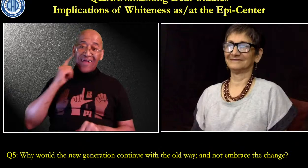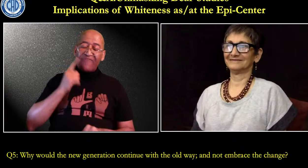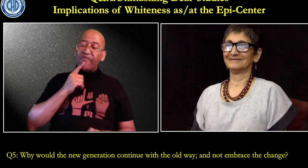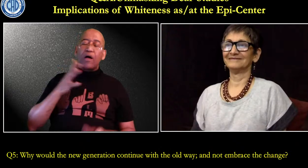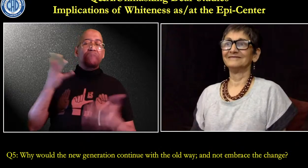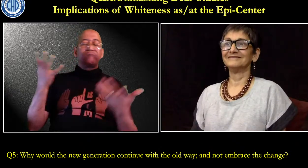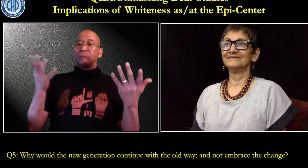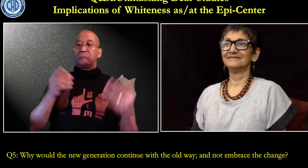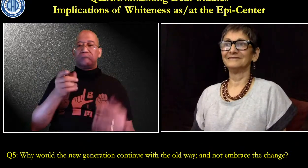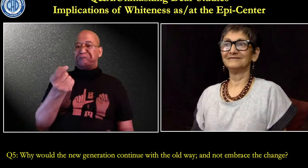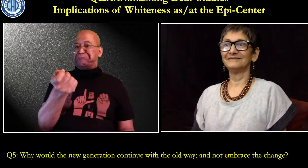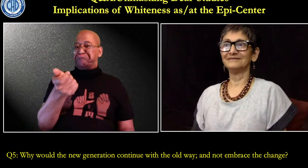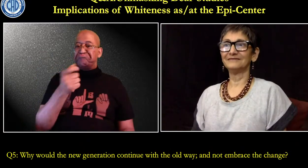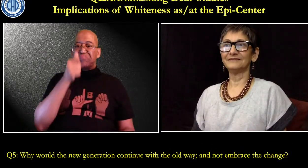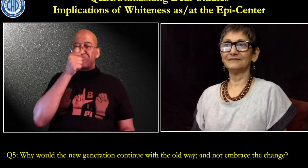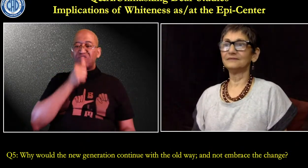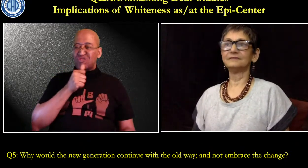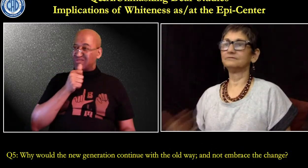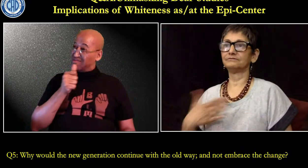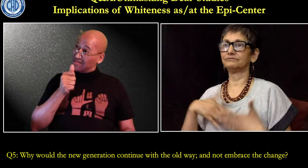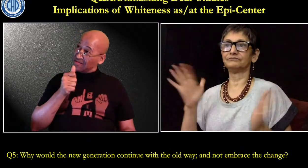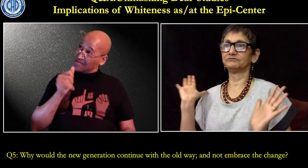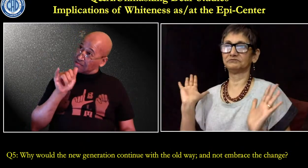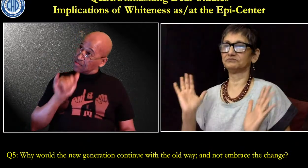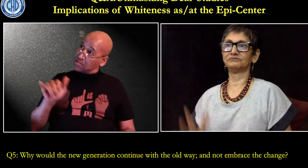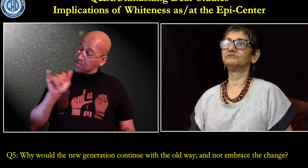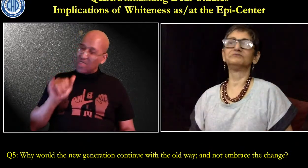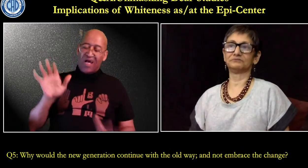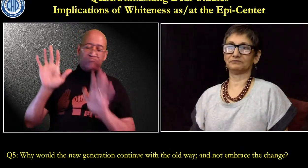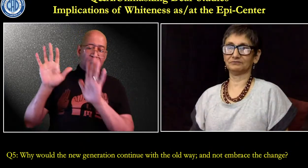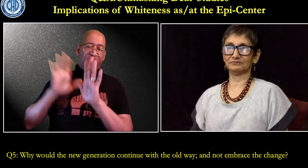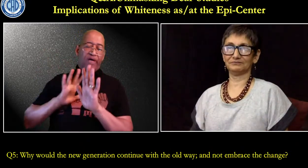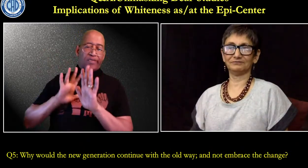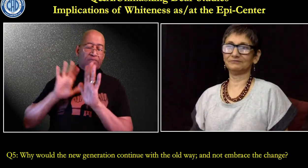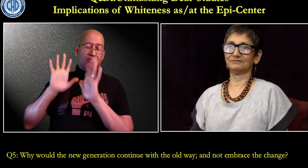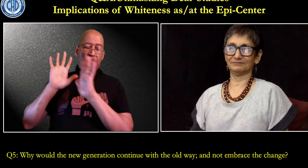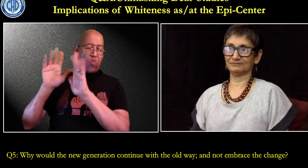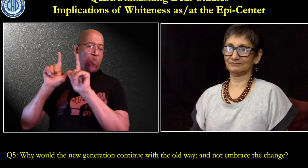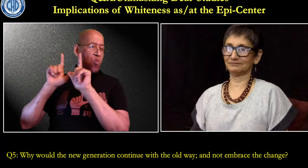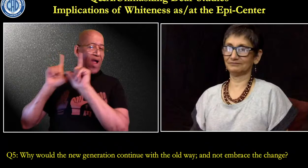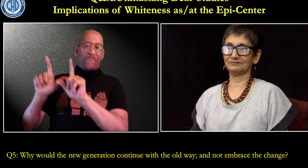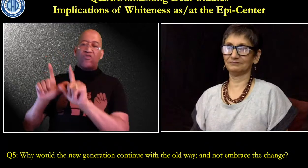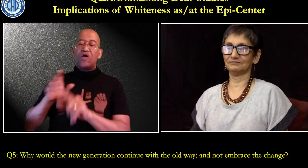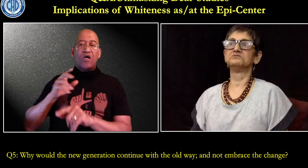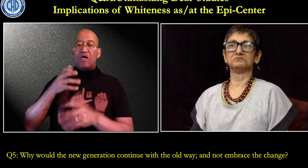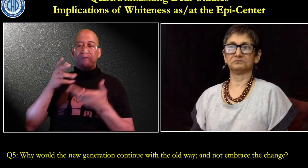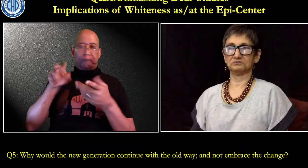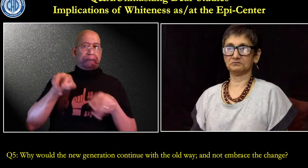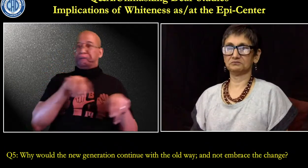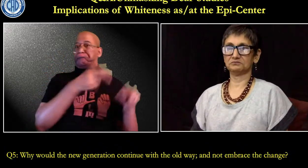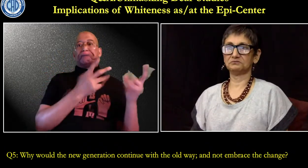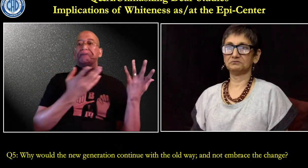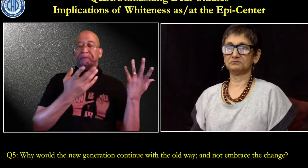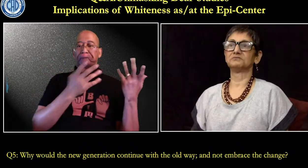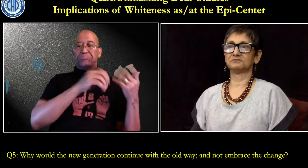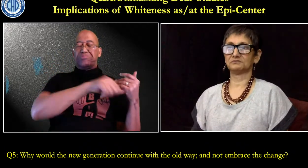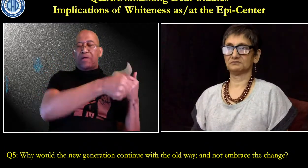keep that control, so that's what I'm trying to get to say. That needs to be taken out.